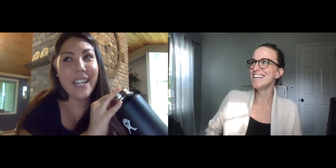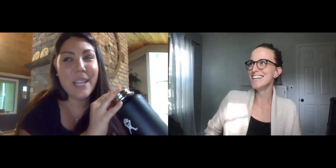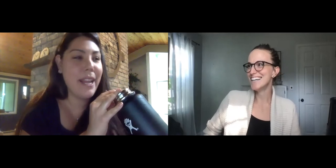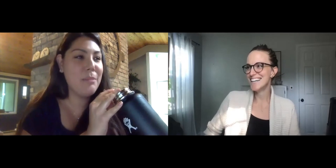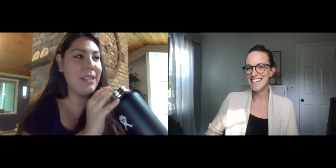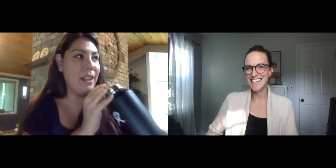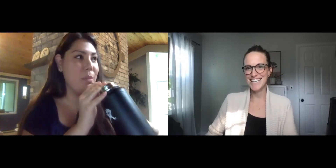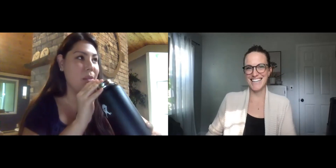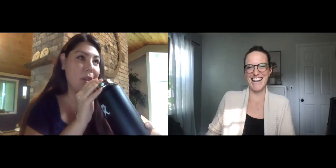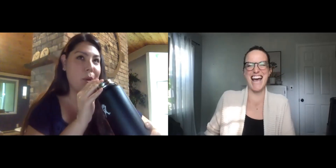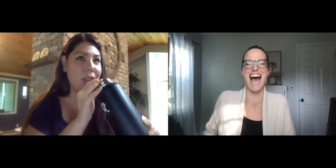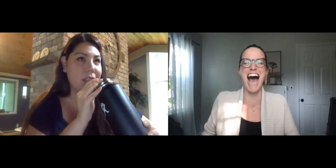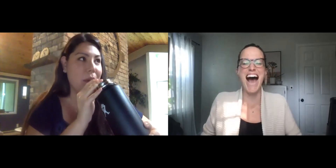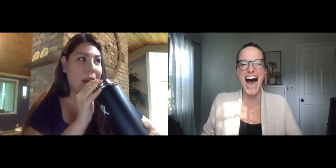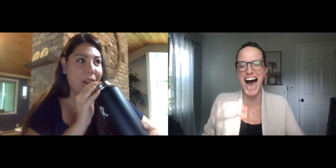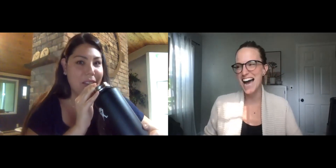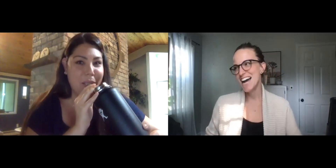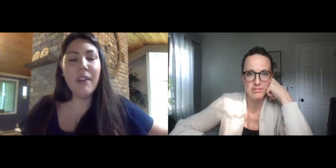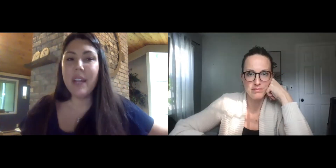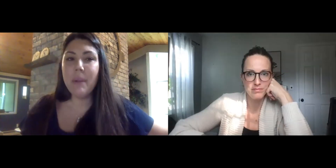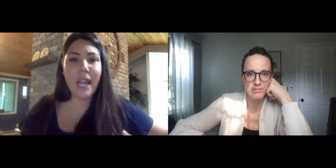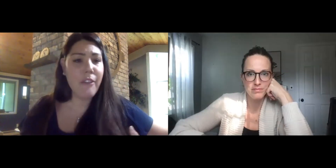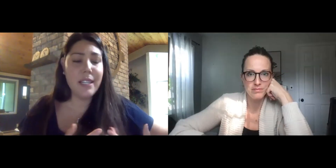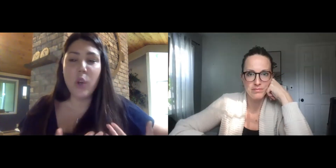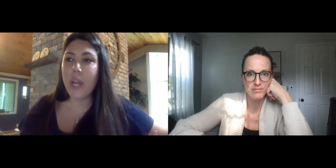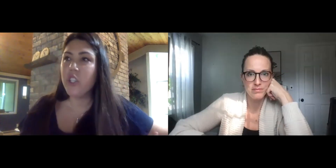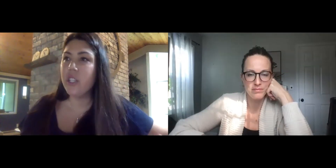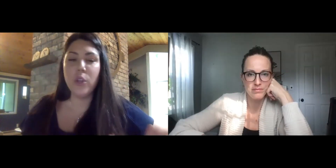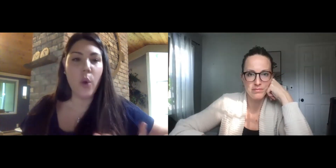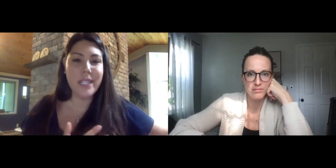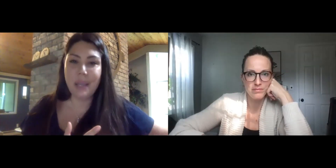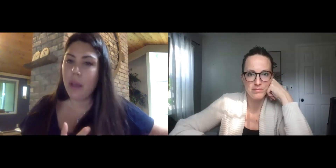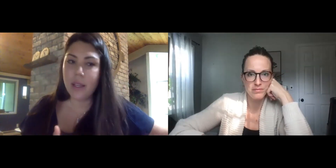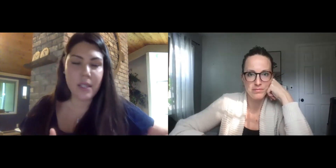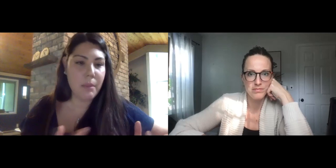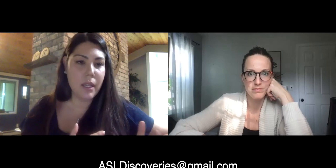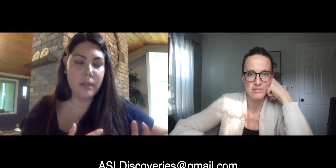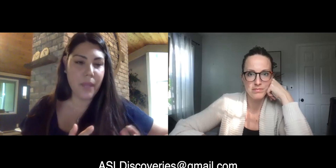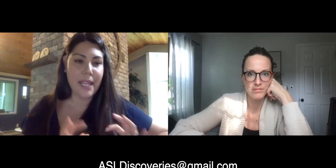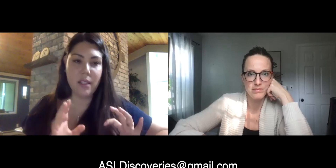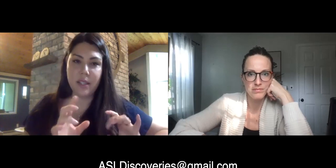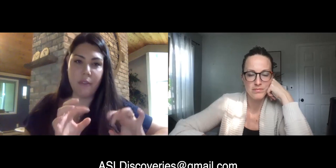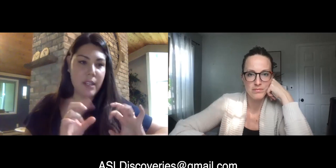It intimidates me. It sounds big to me. So I think, I don't know. If anybody ever has any questions, you could always email us. I